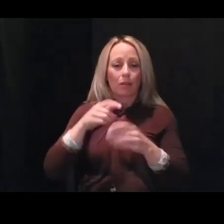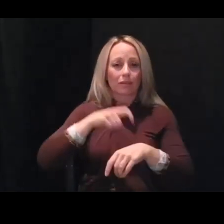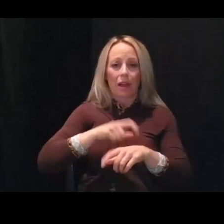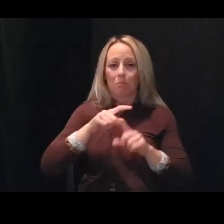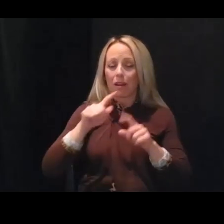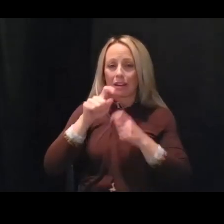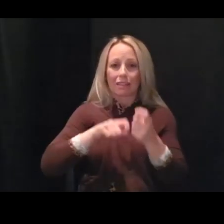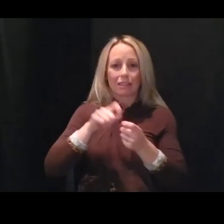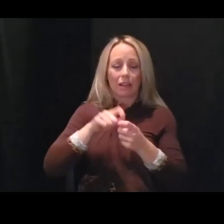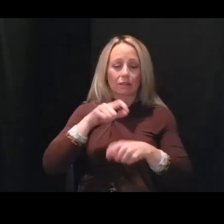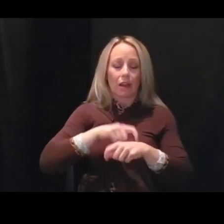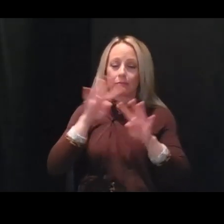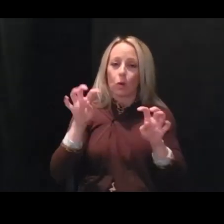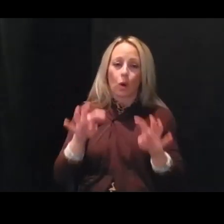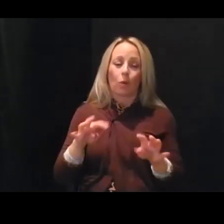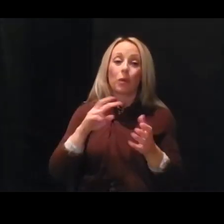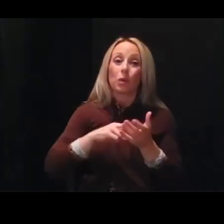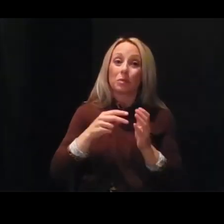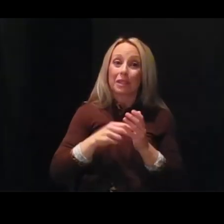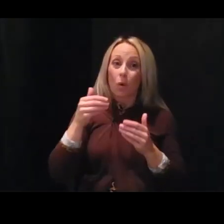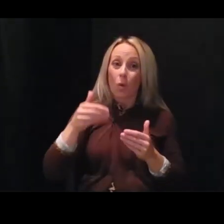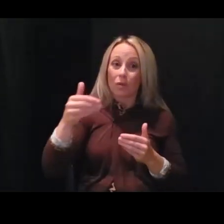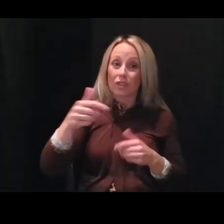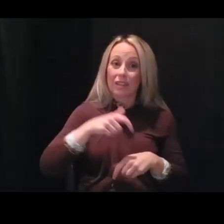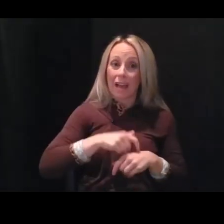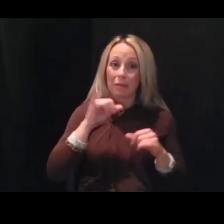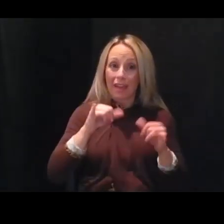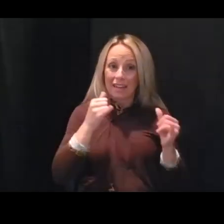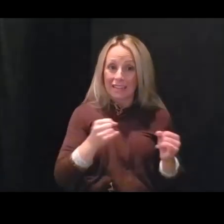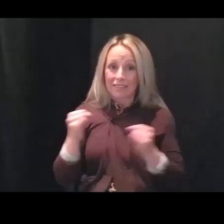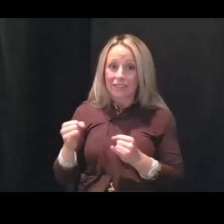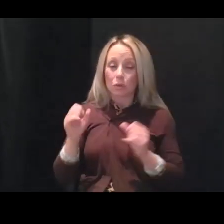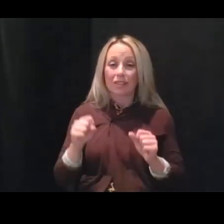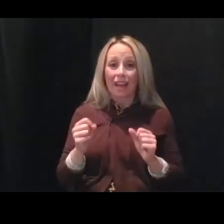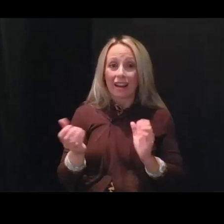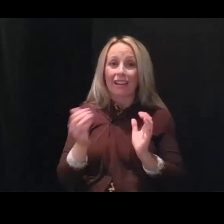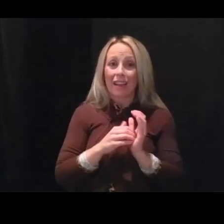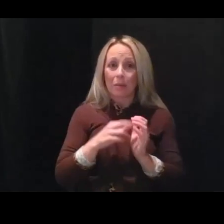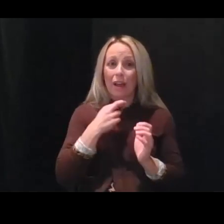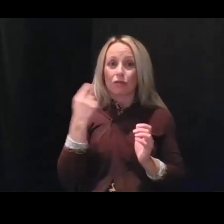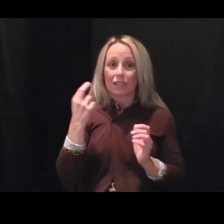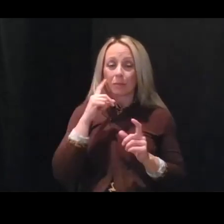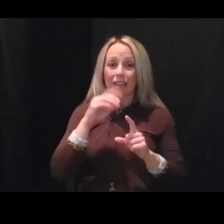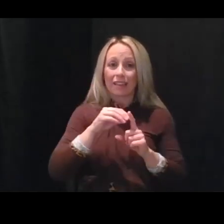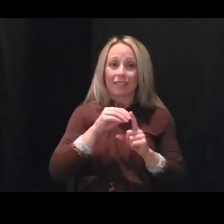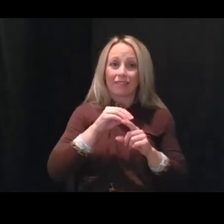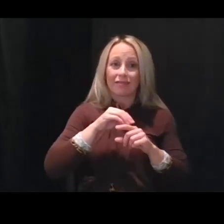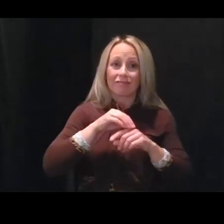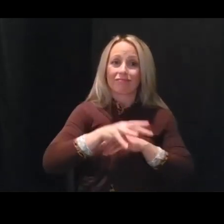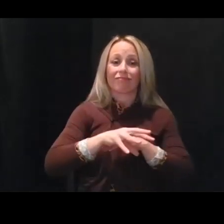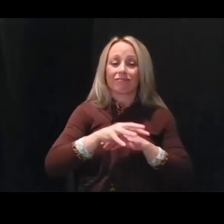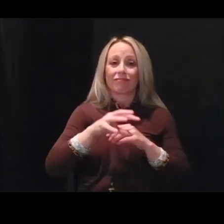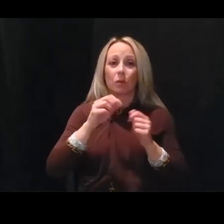long. This means that over time, the individual can once again be at risk of being infected by the virus if they come